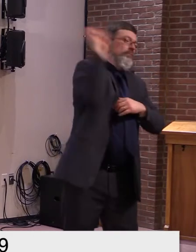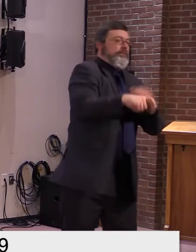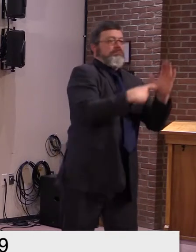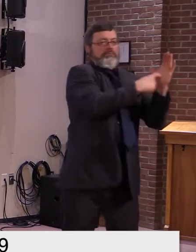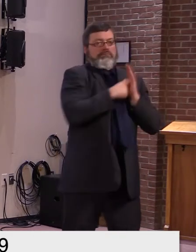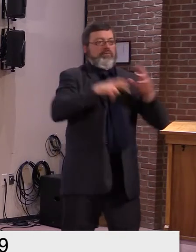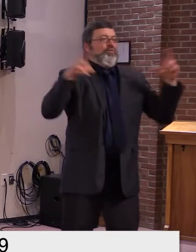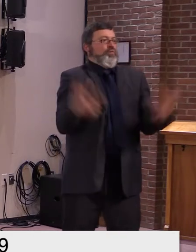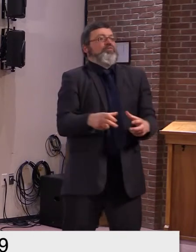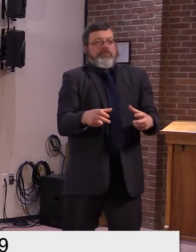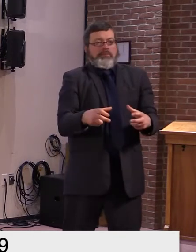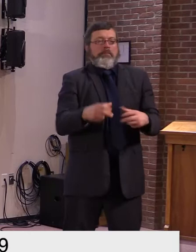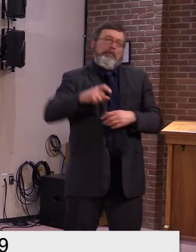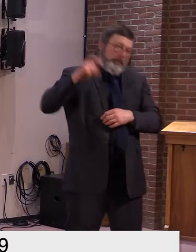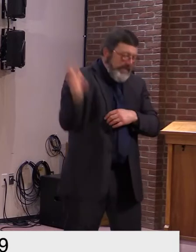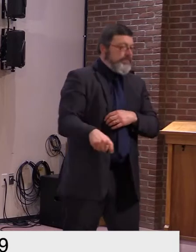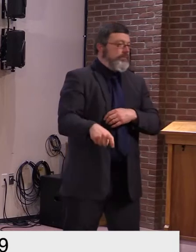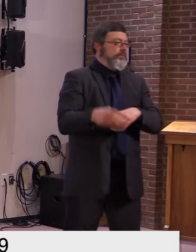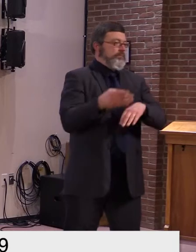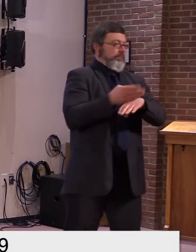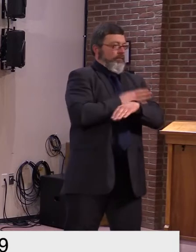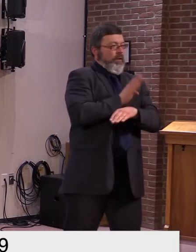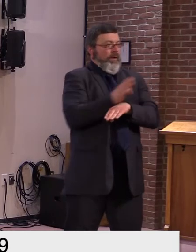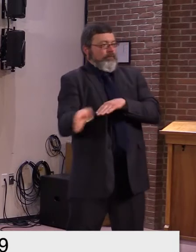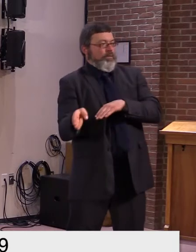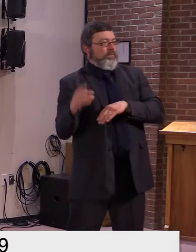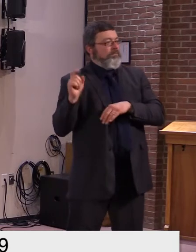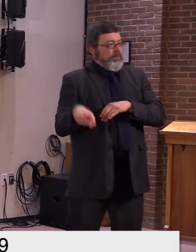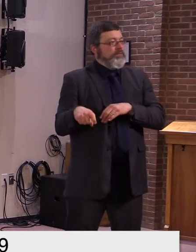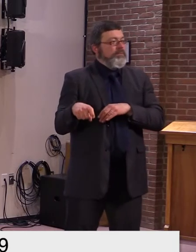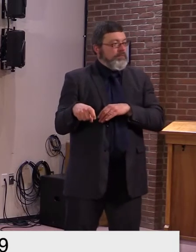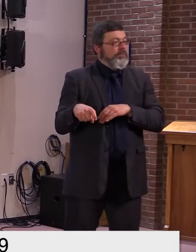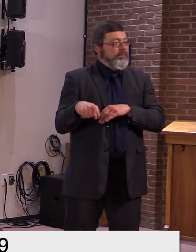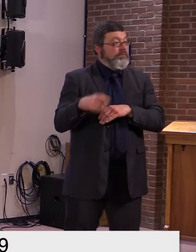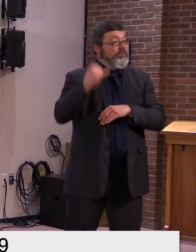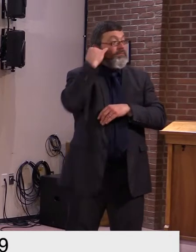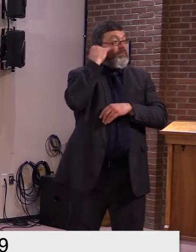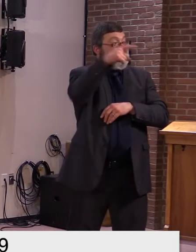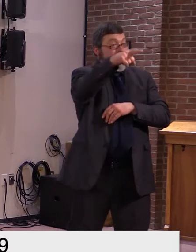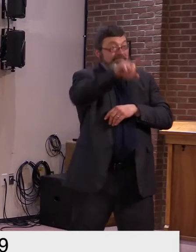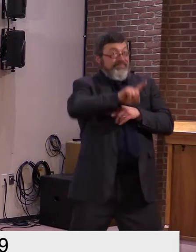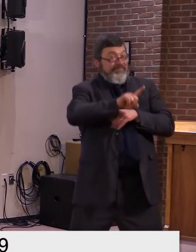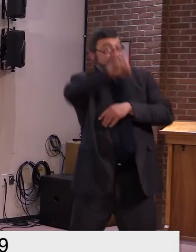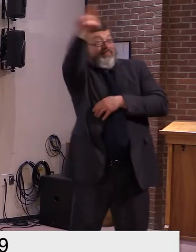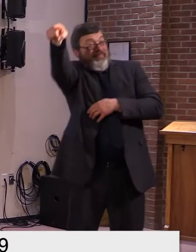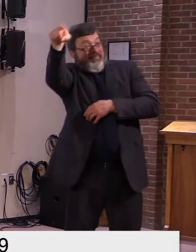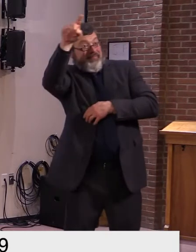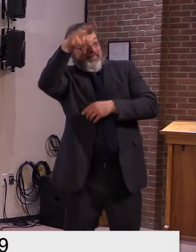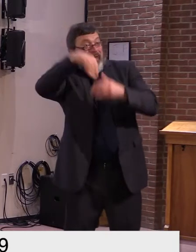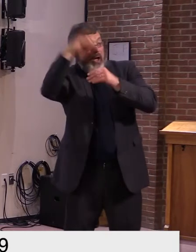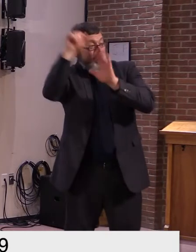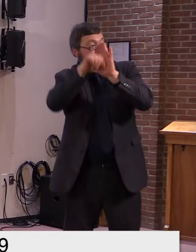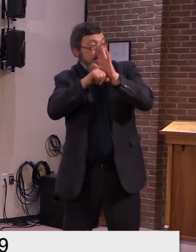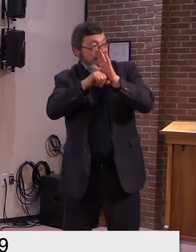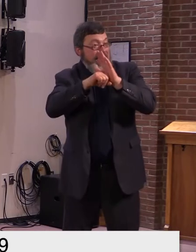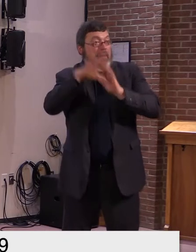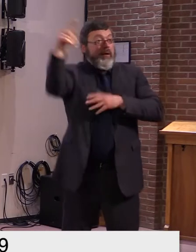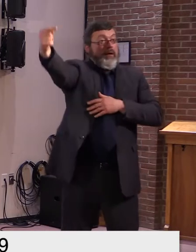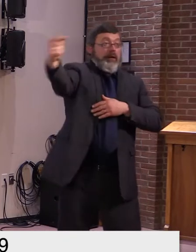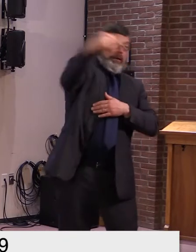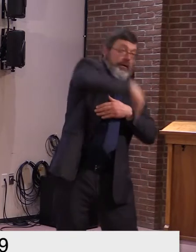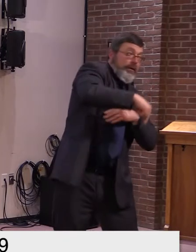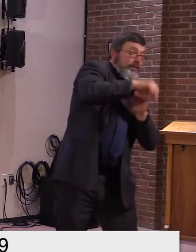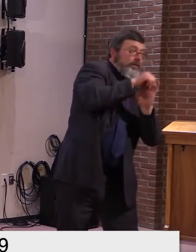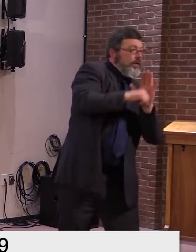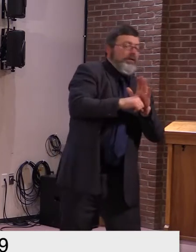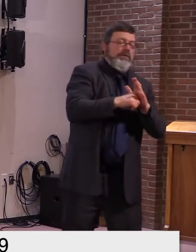anyone traveling in or out of Vermont must follow the quarantine requirements for our state and the state you're